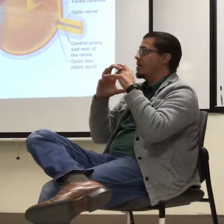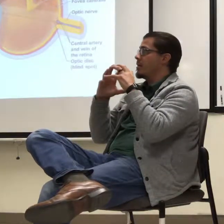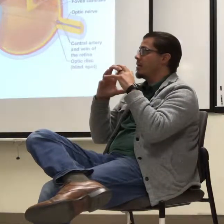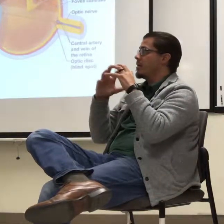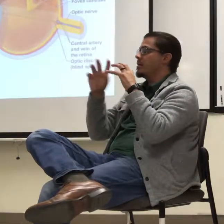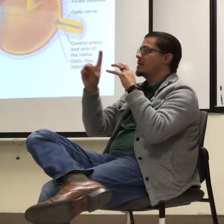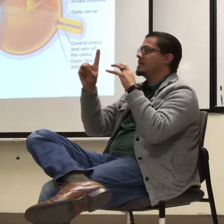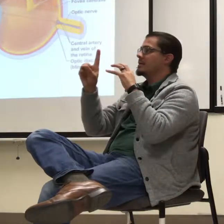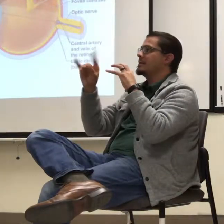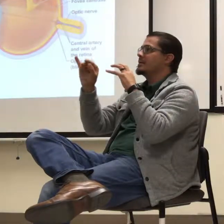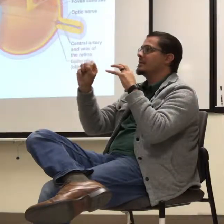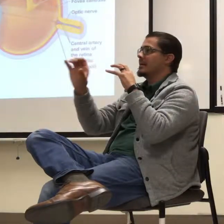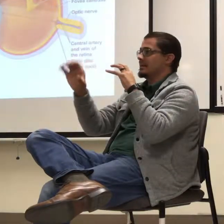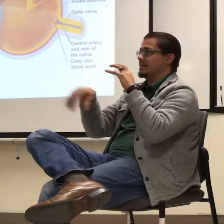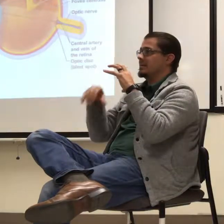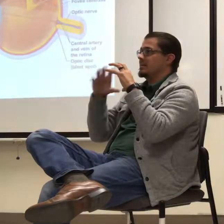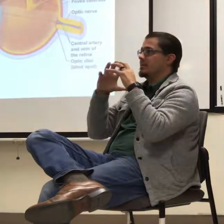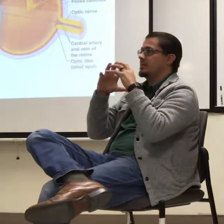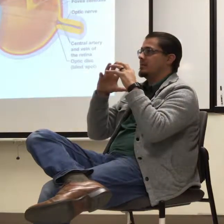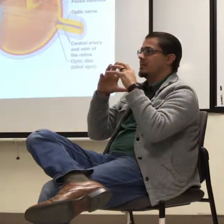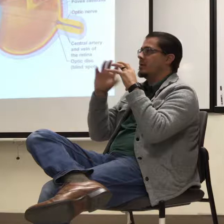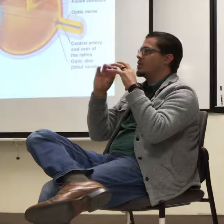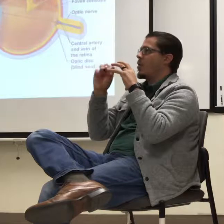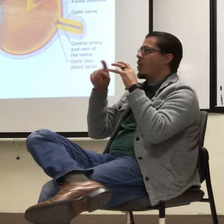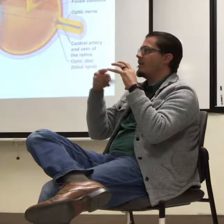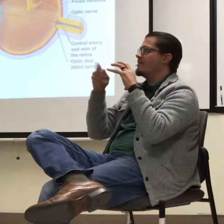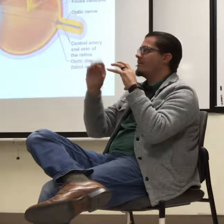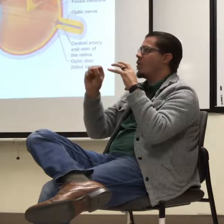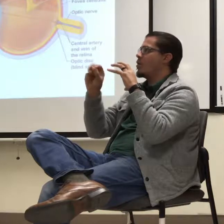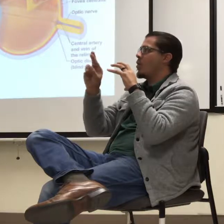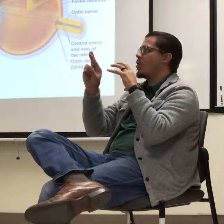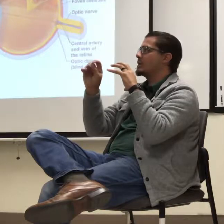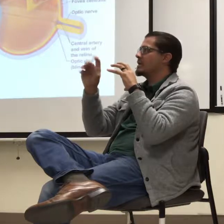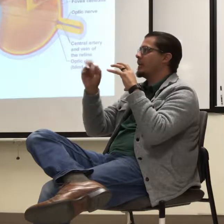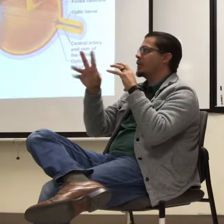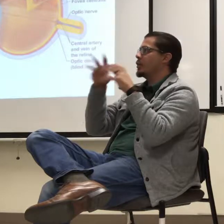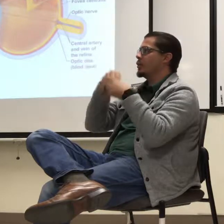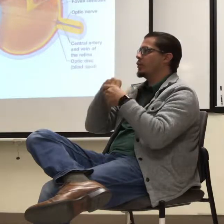because there are no photoreceptors in it.